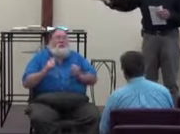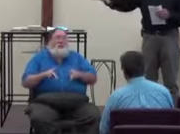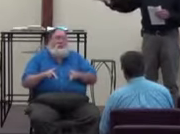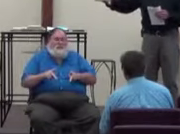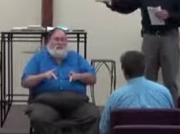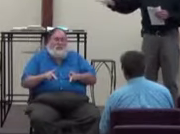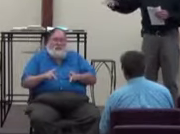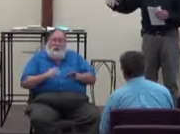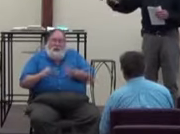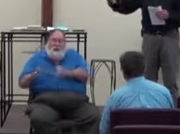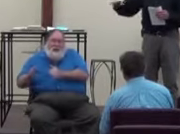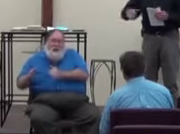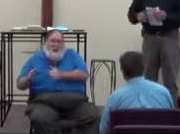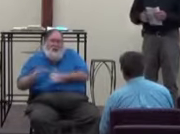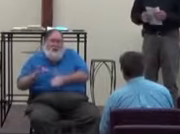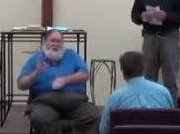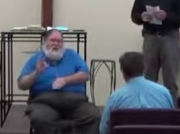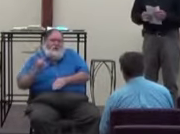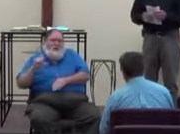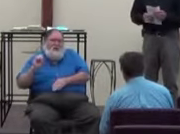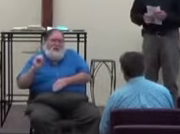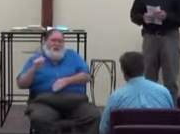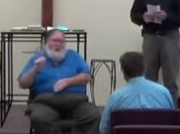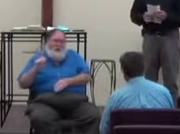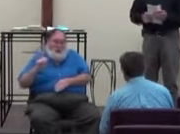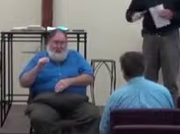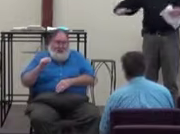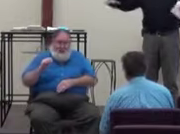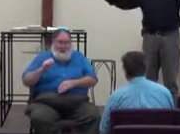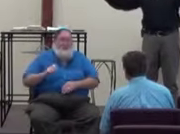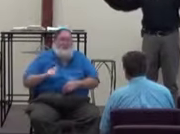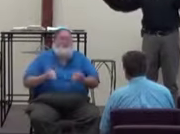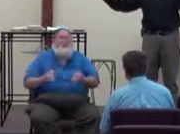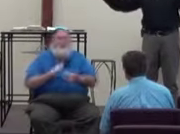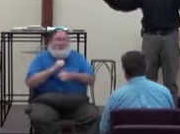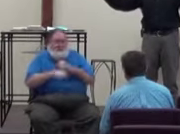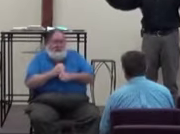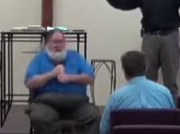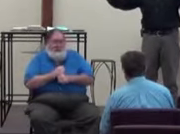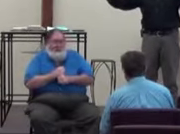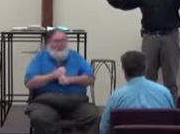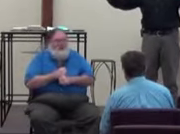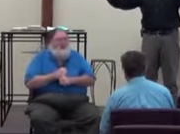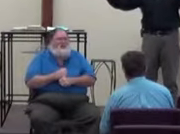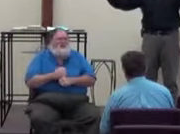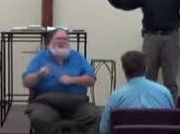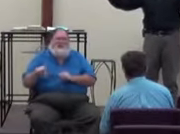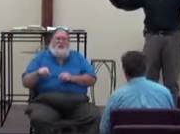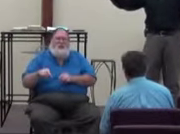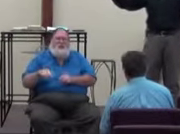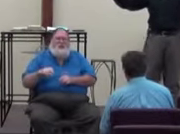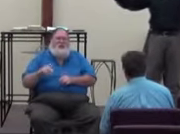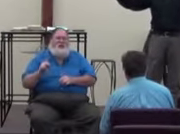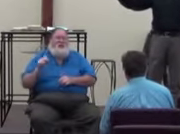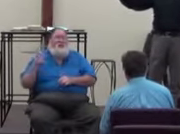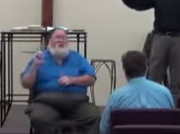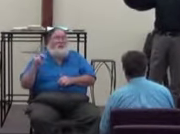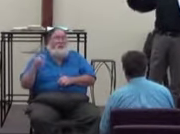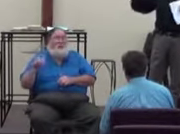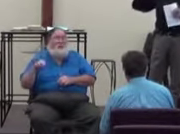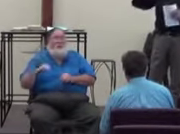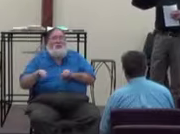Karen's done it in the past, and she likes somebody else to get the blessing. We're getting big enough and diverse enough that we